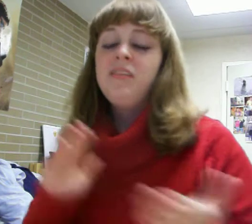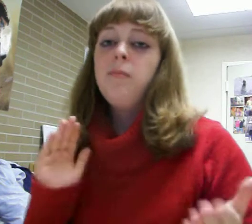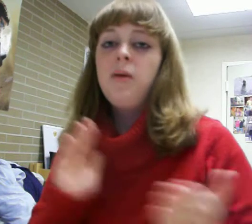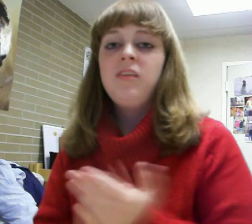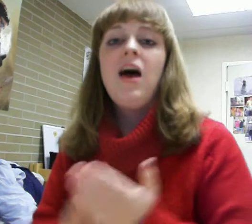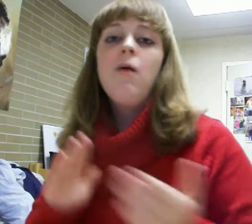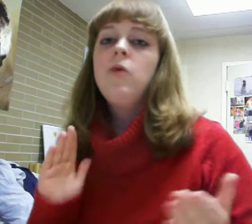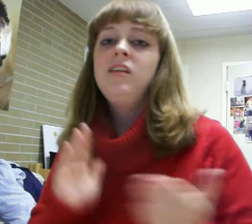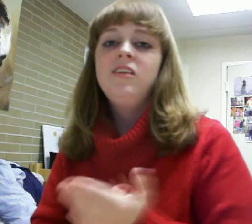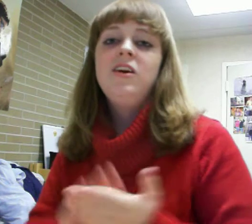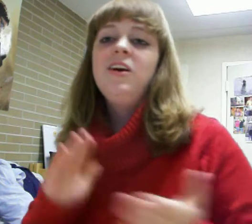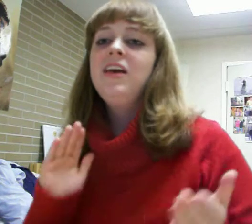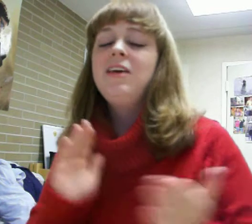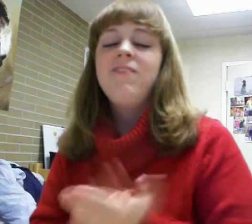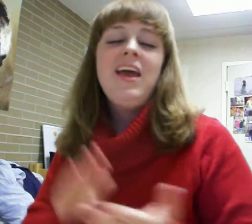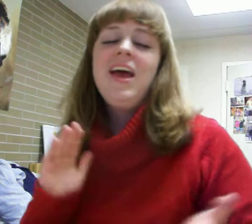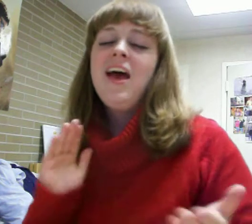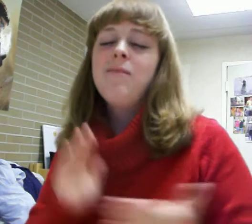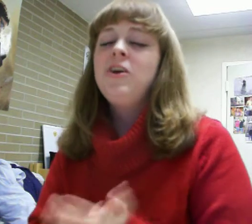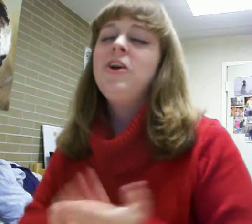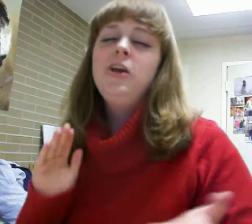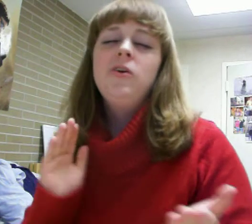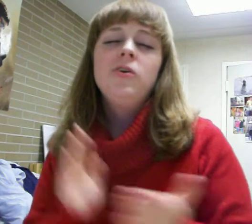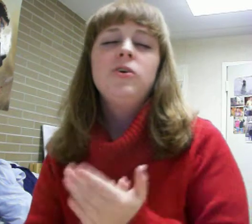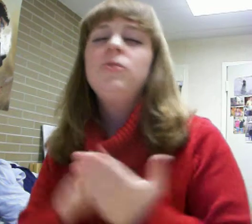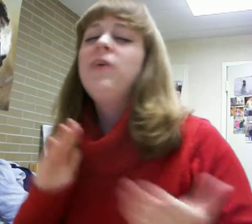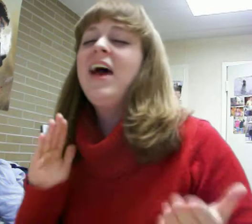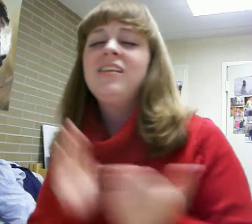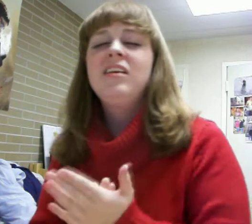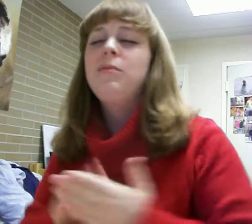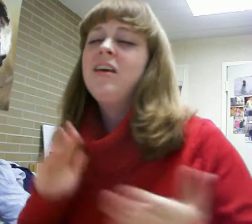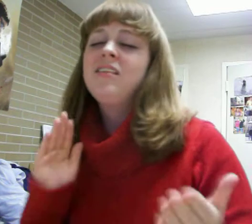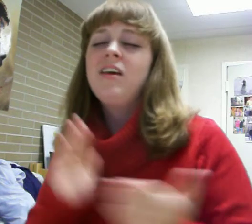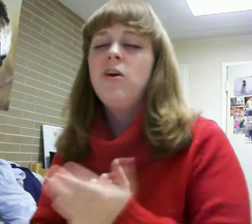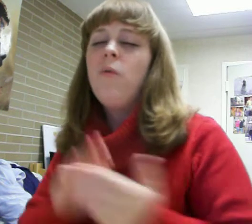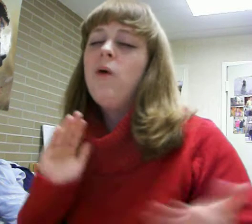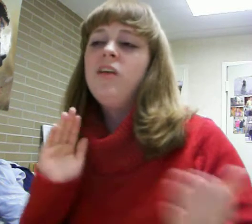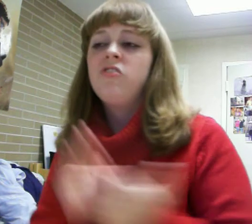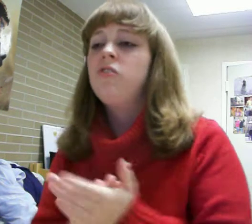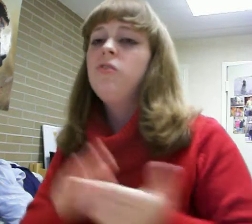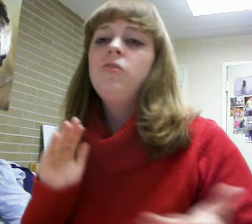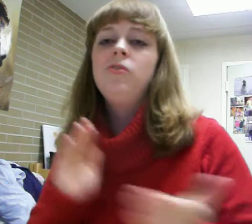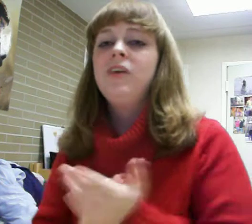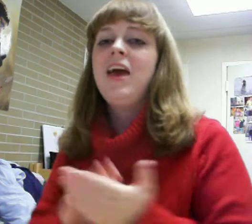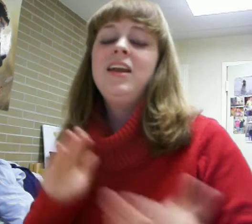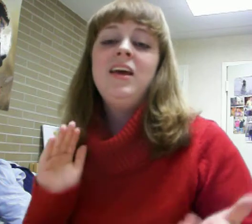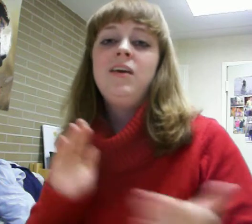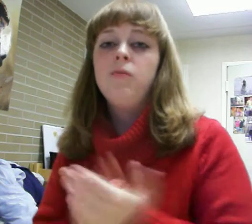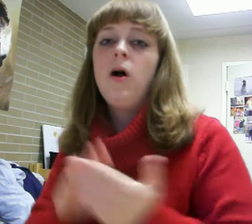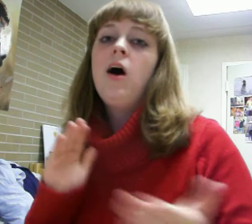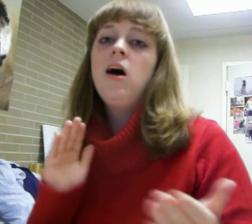sometimes I wonder if I am hearing you correctly Because I don't want to get it wrong